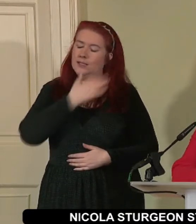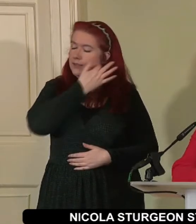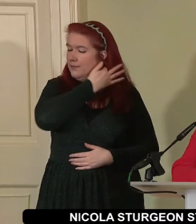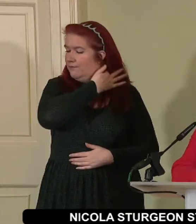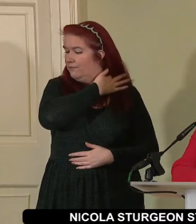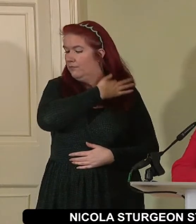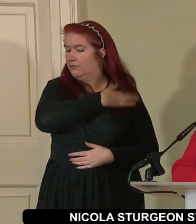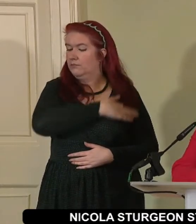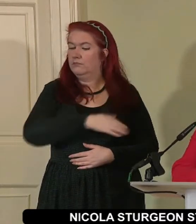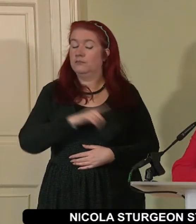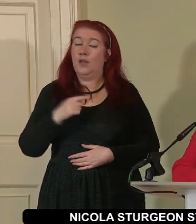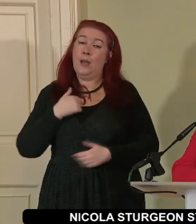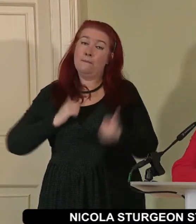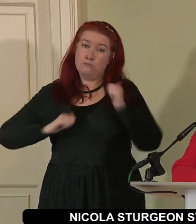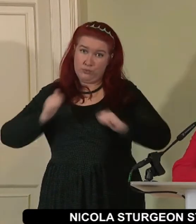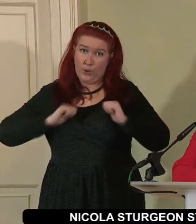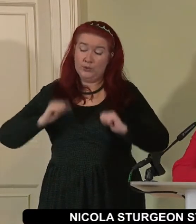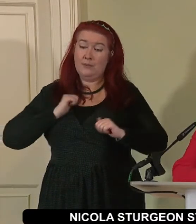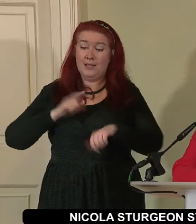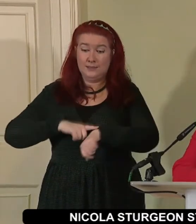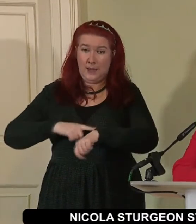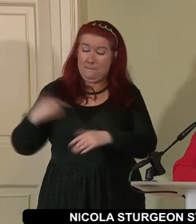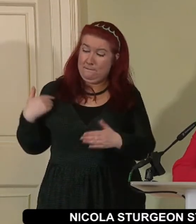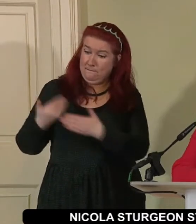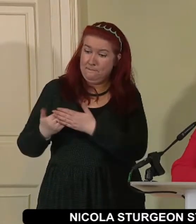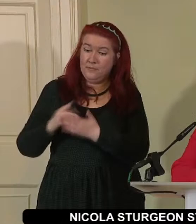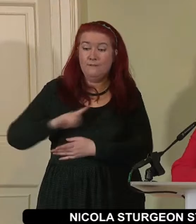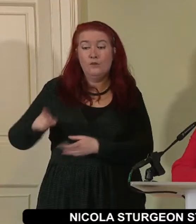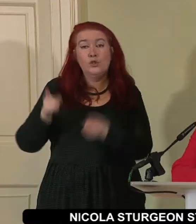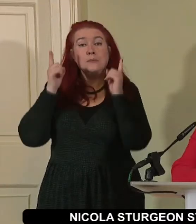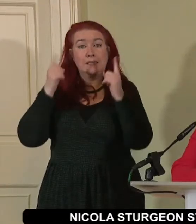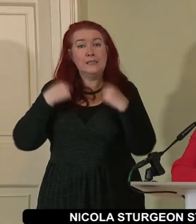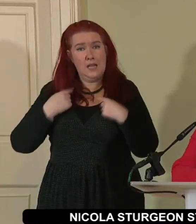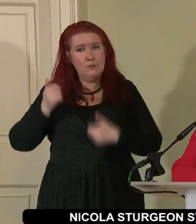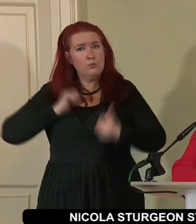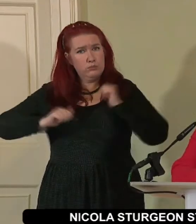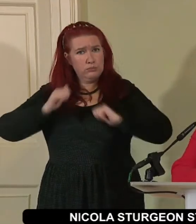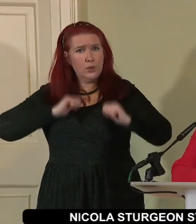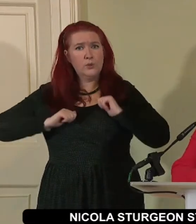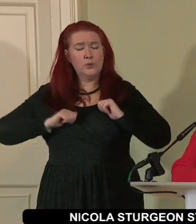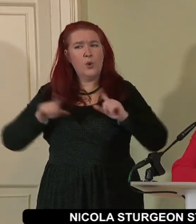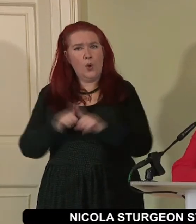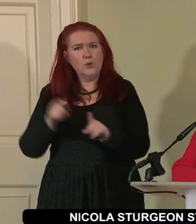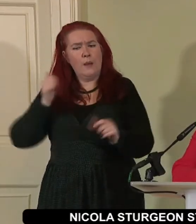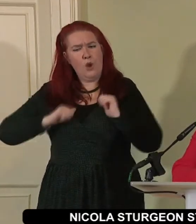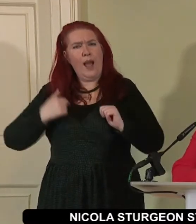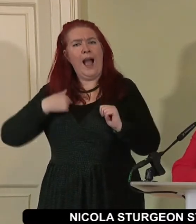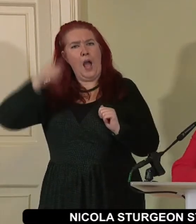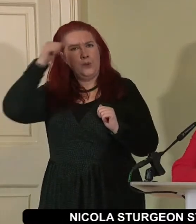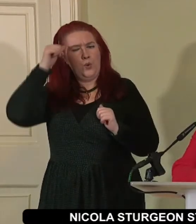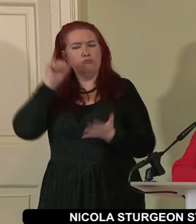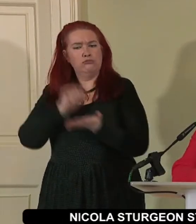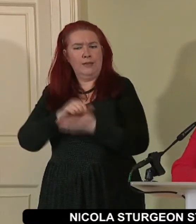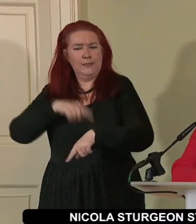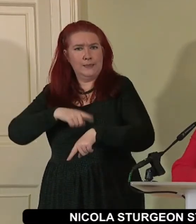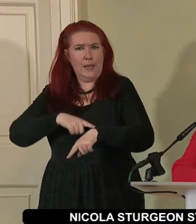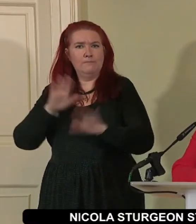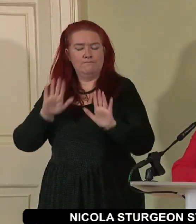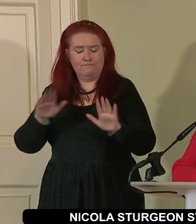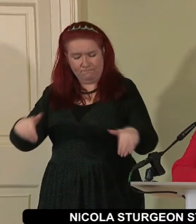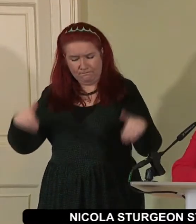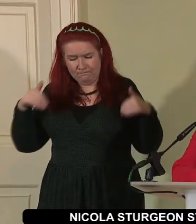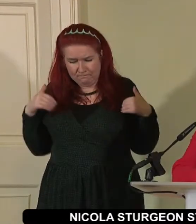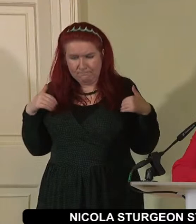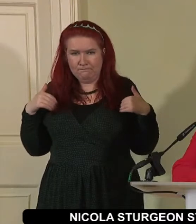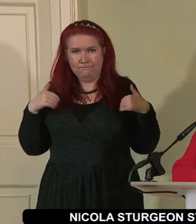But I'm proud of my time as First Minister. But I'm also proud that I know when it's time to move on and to pass